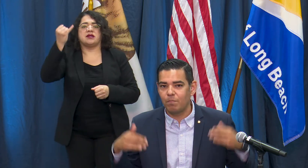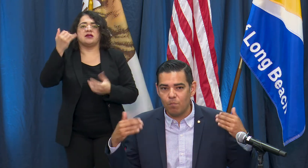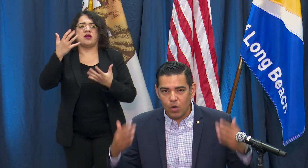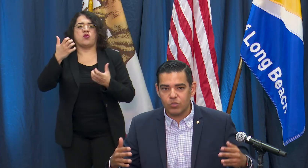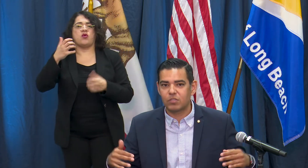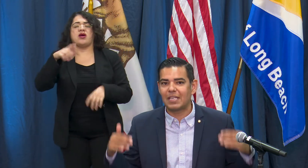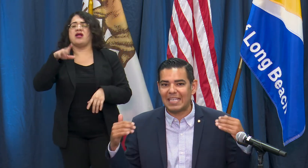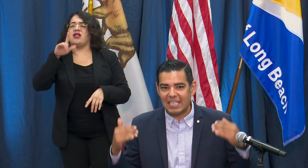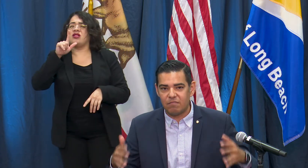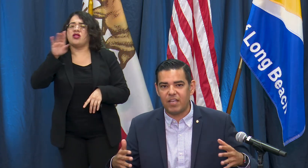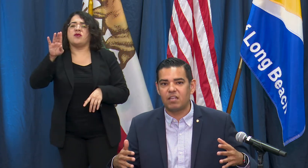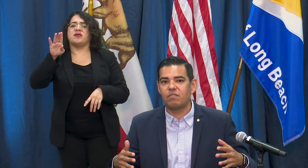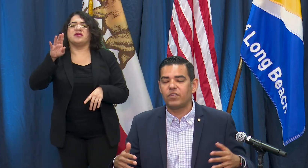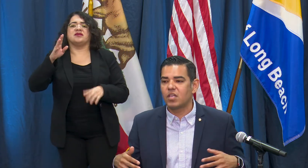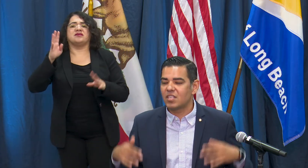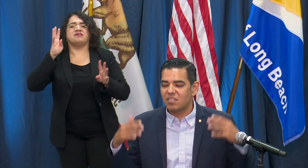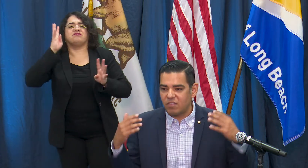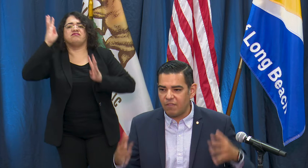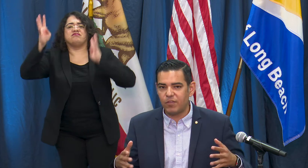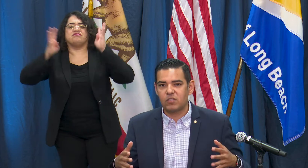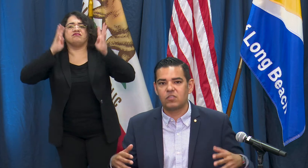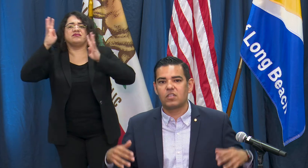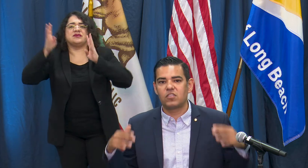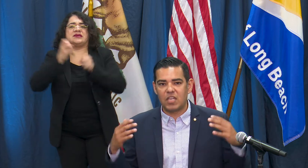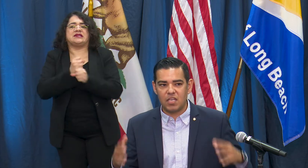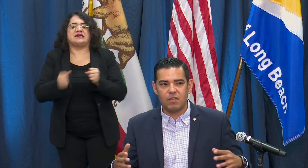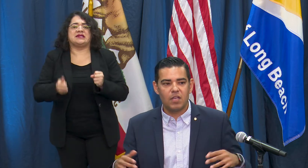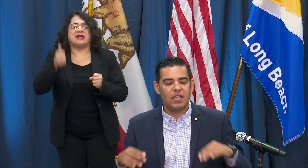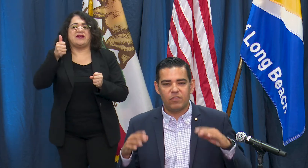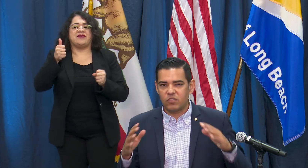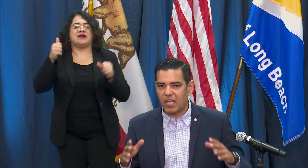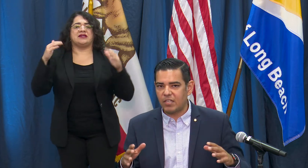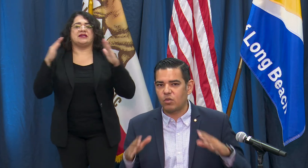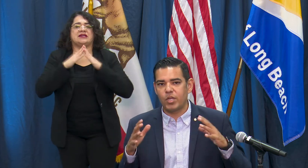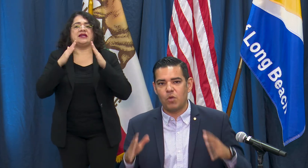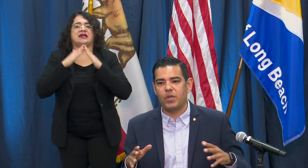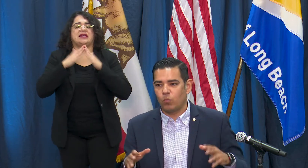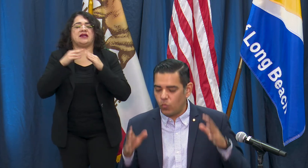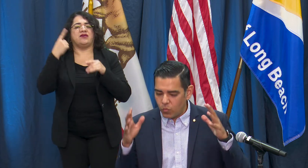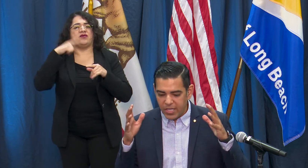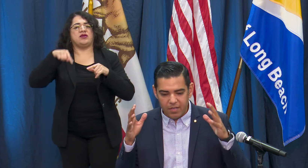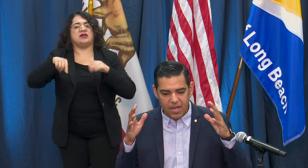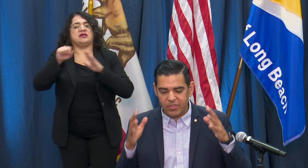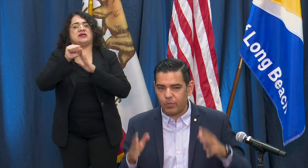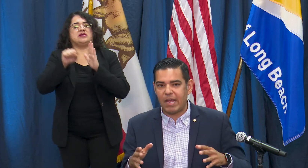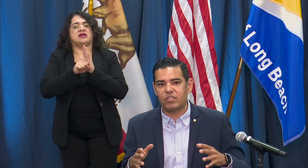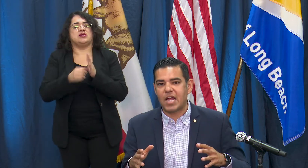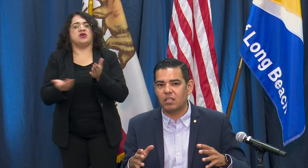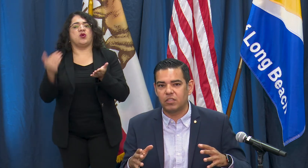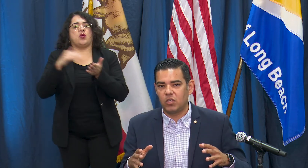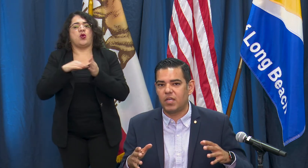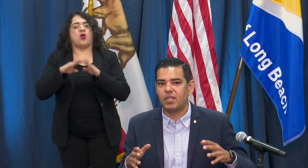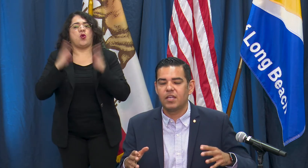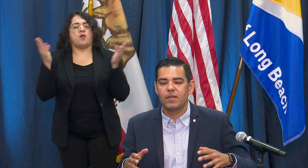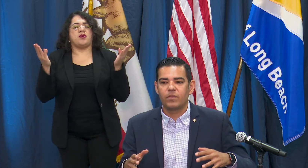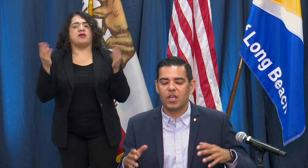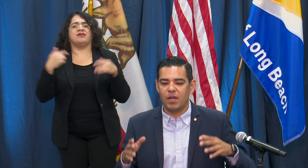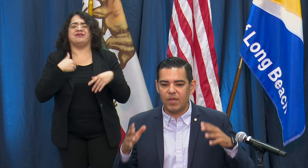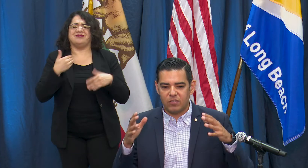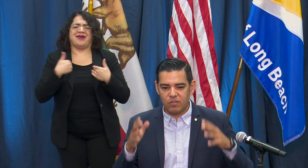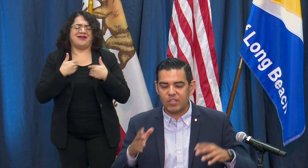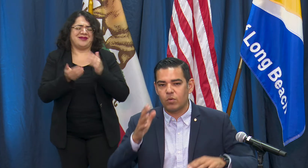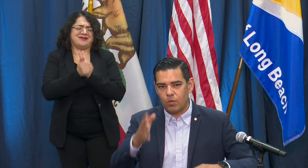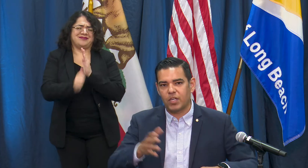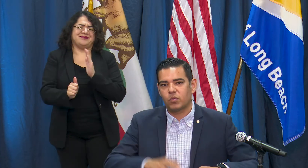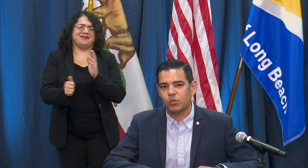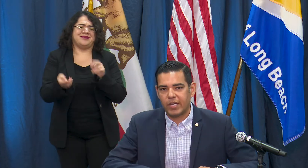be the most innovative, safest city in the state to reopen. I think we have the talent to do it,